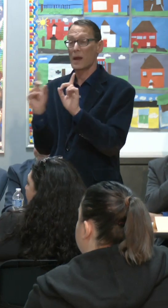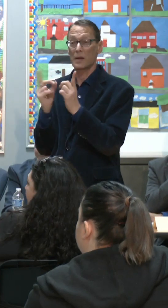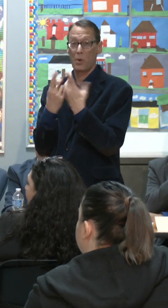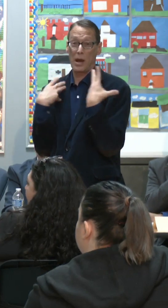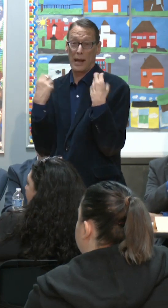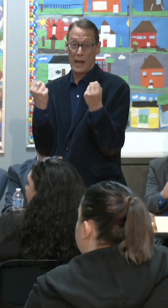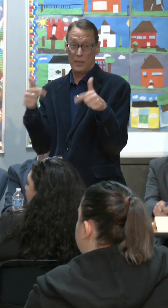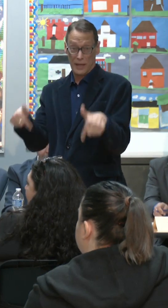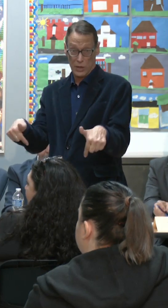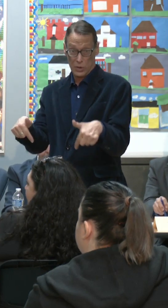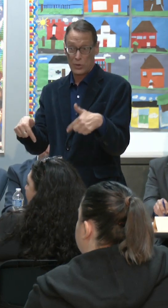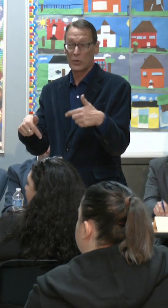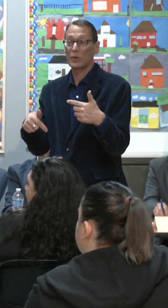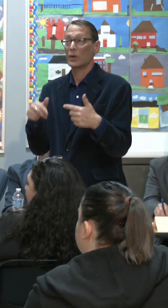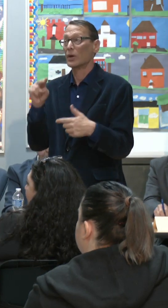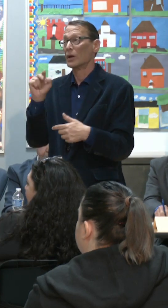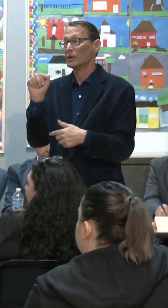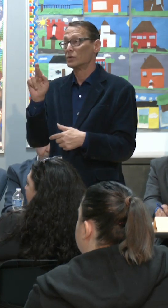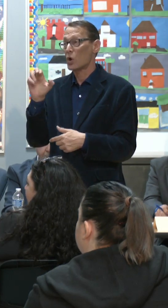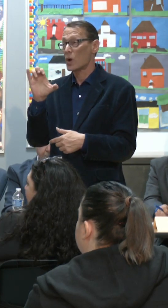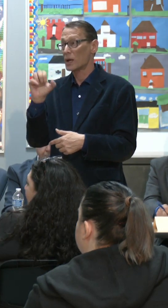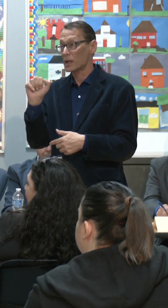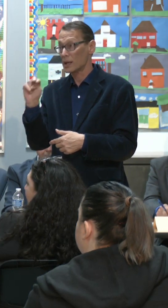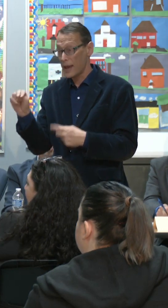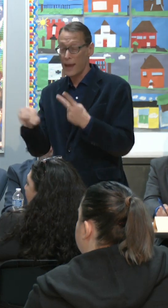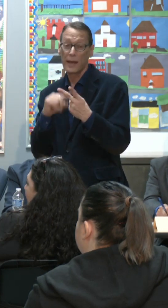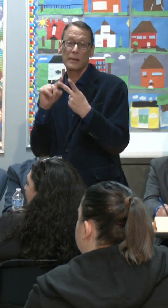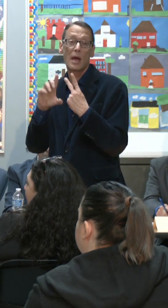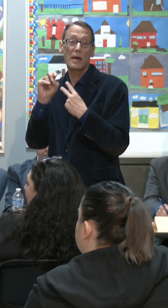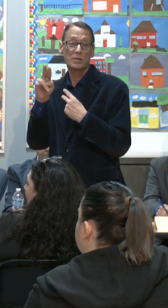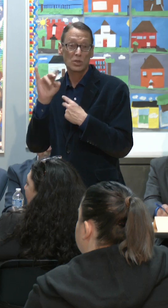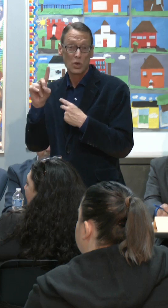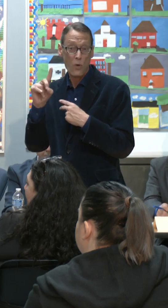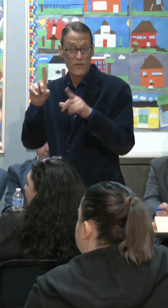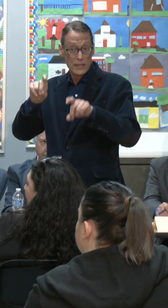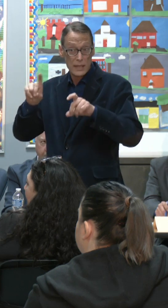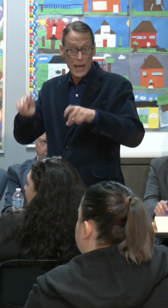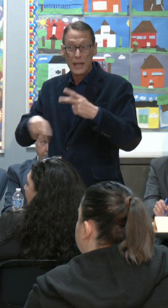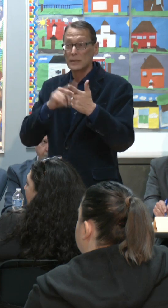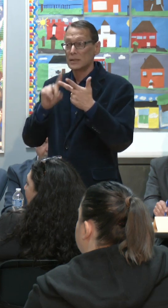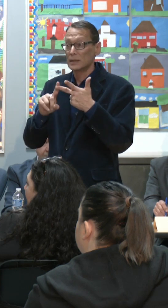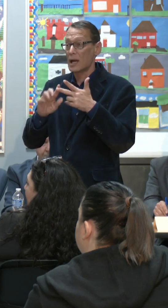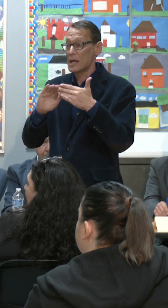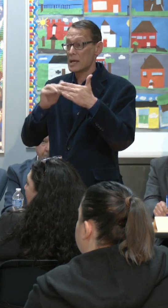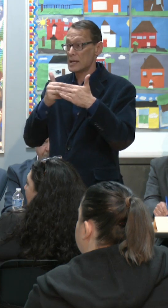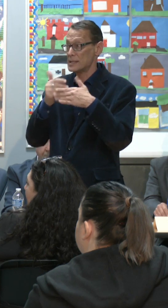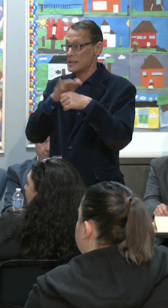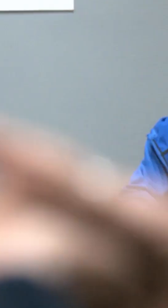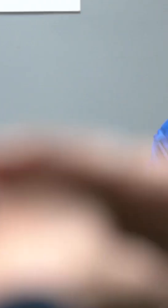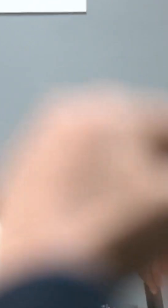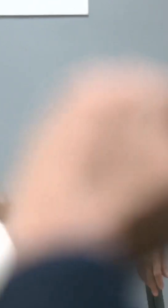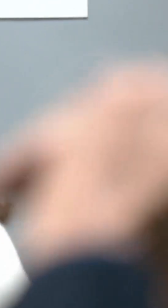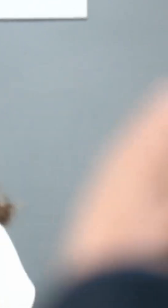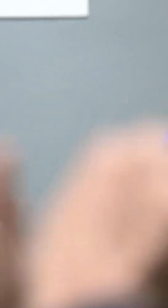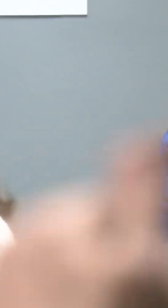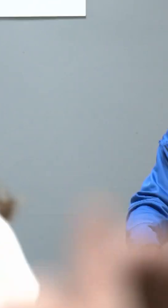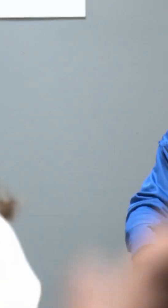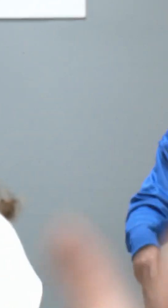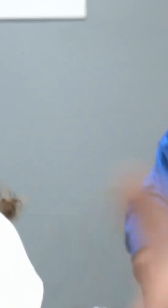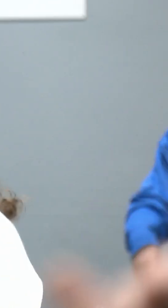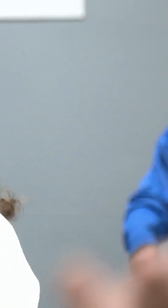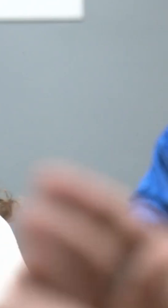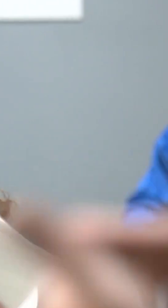Brush. So I wanna thank them, because that job, and the civilians that are in our police department, yes, we're doing more